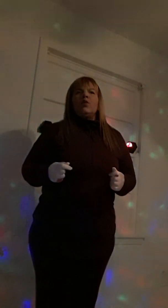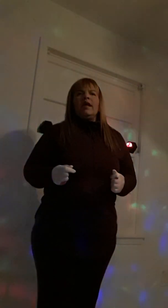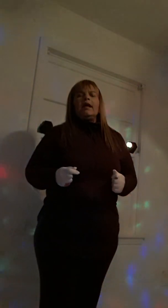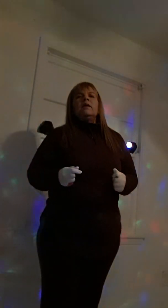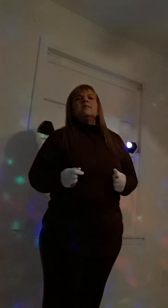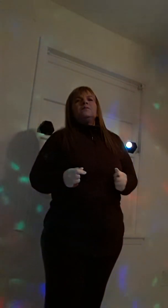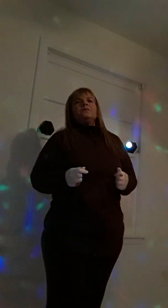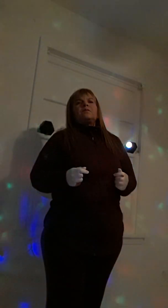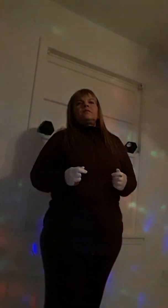already